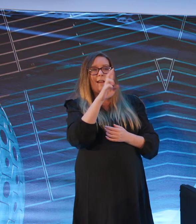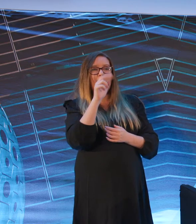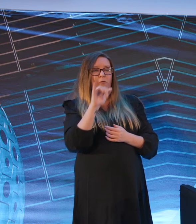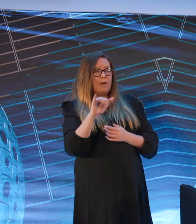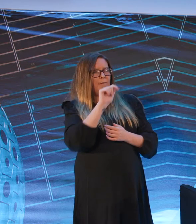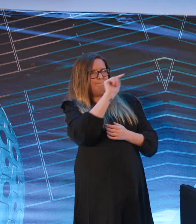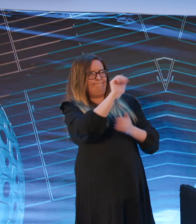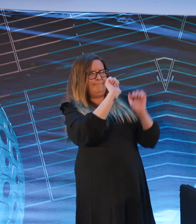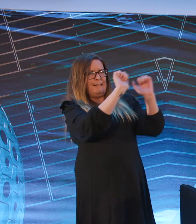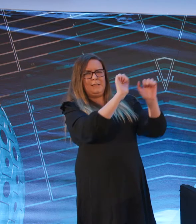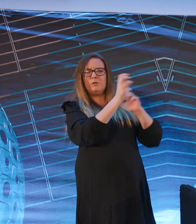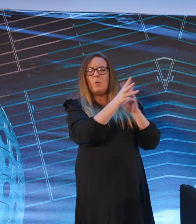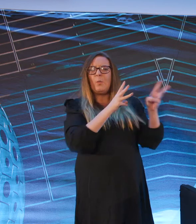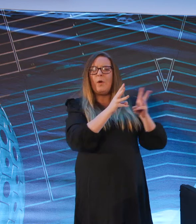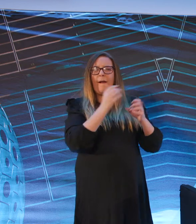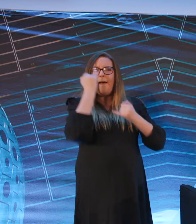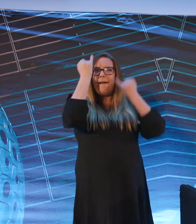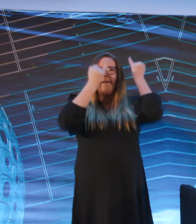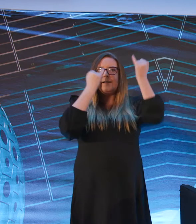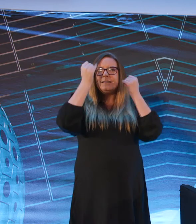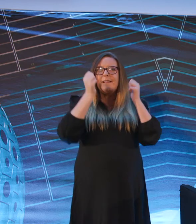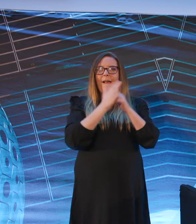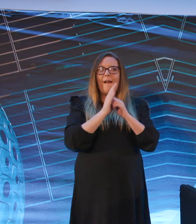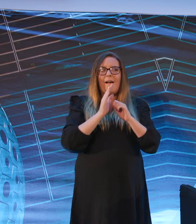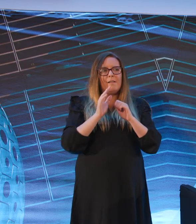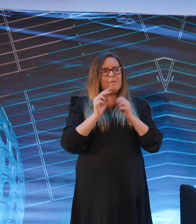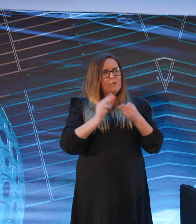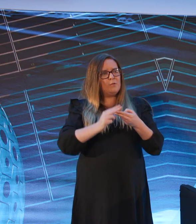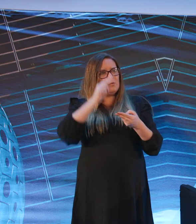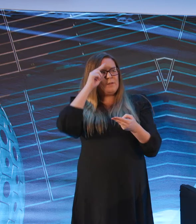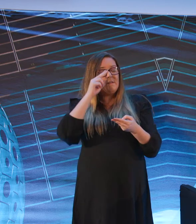University. And that still resonates today,